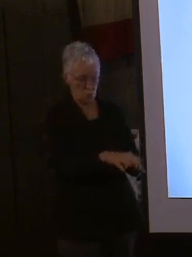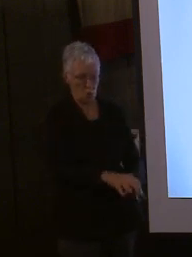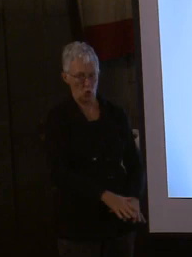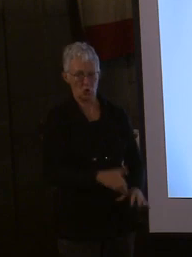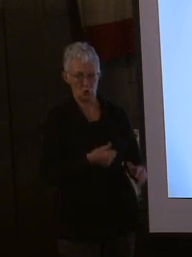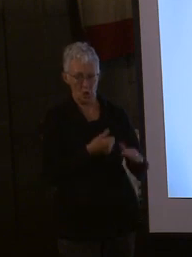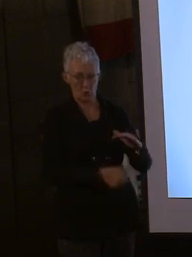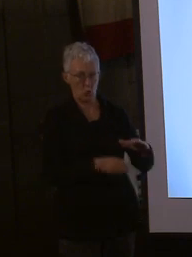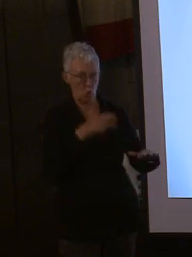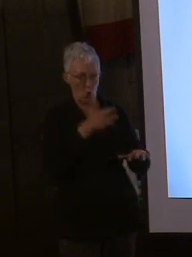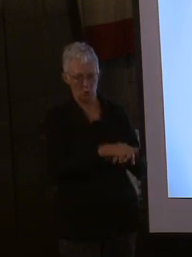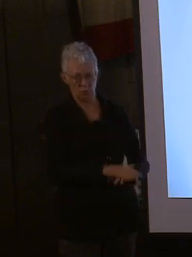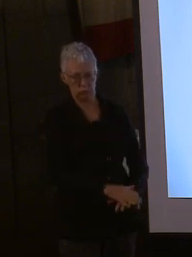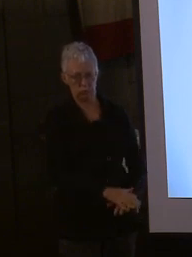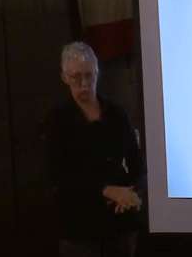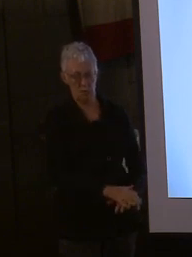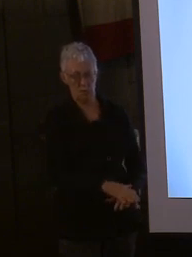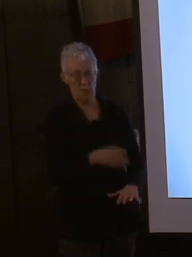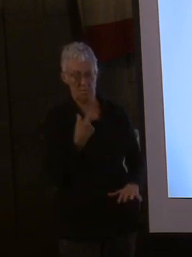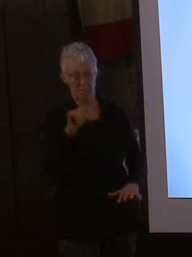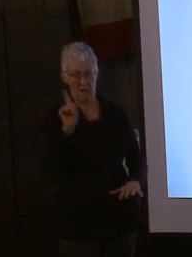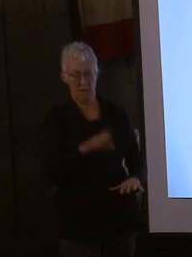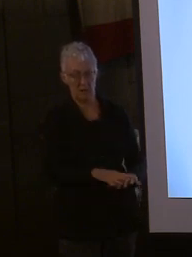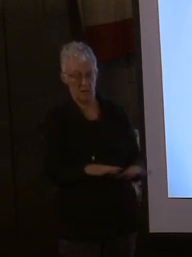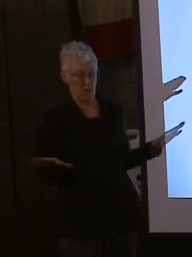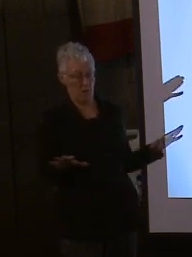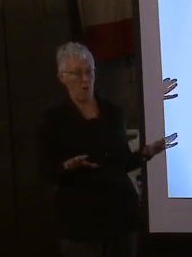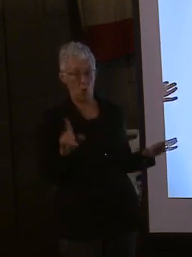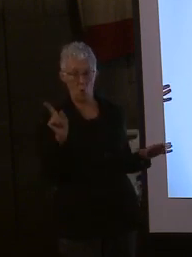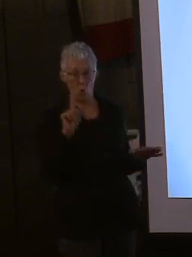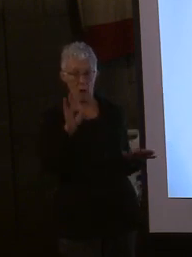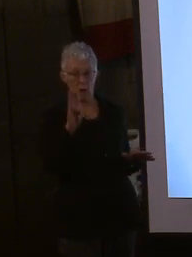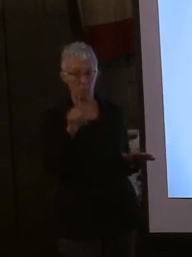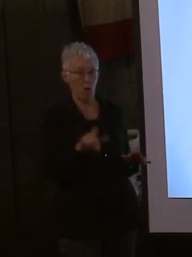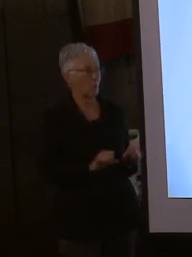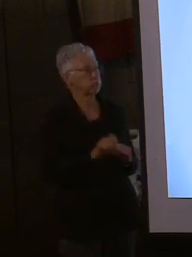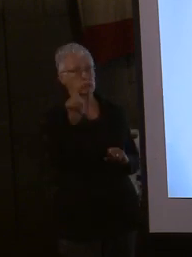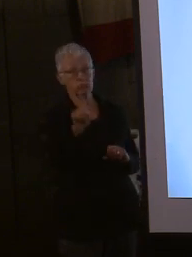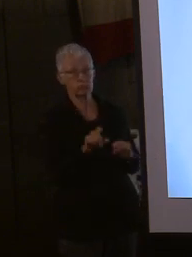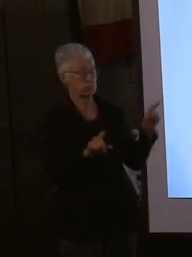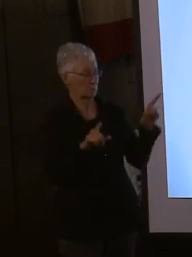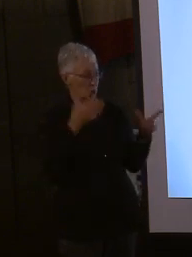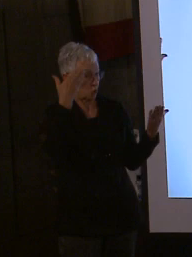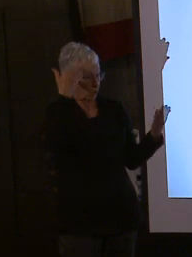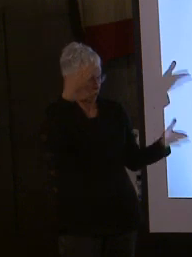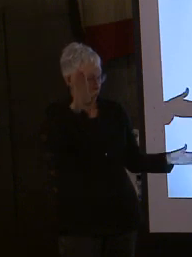going, you don't know who it might bump. And so talking about your feelings and having